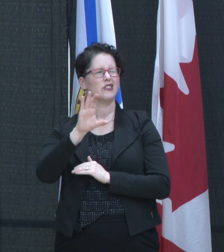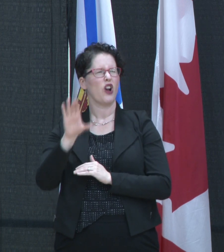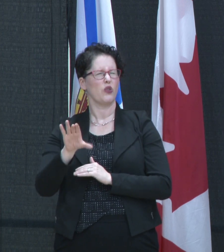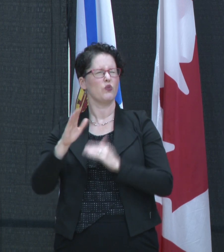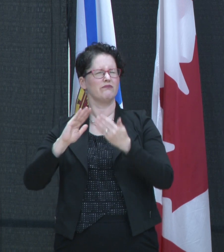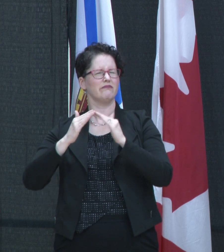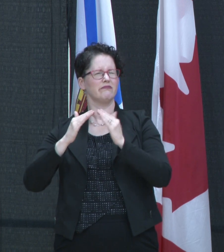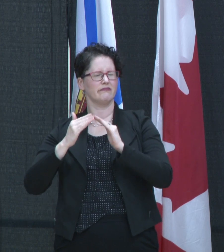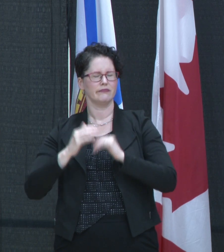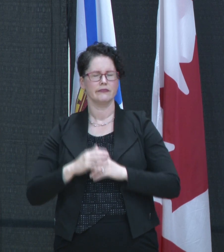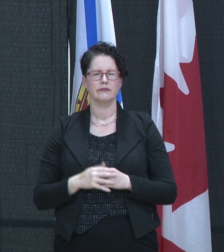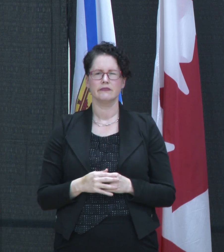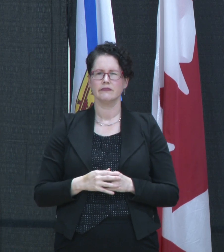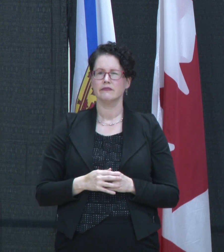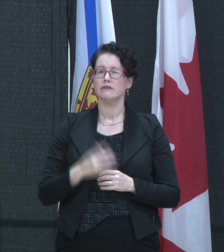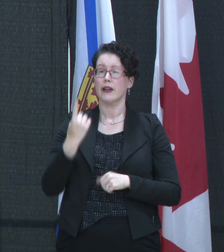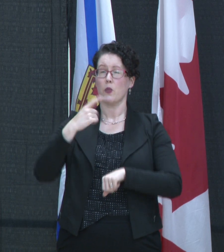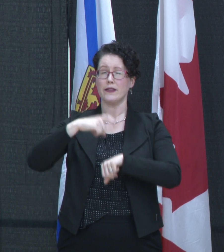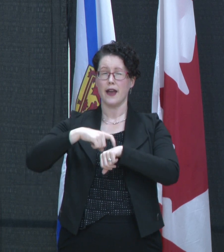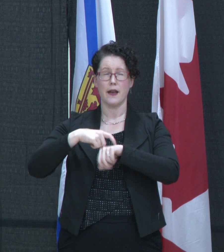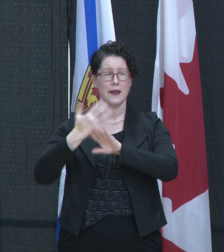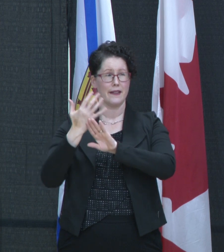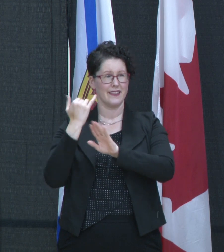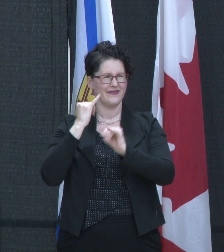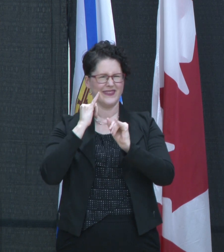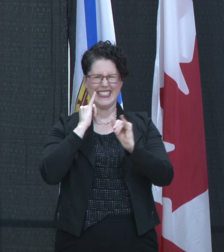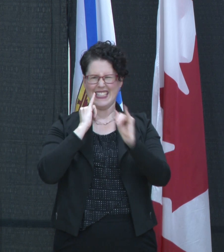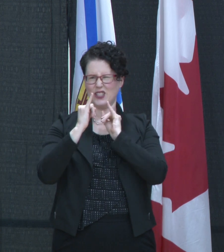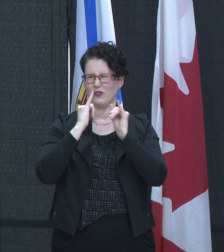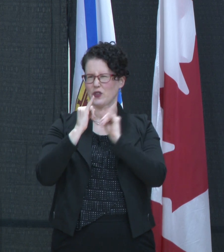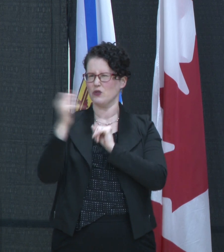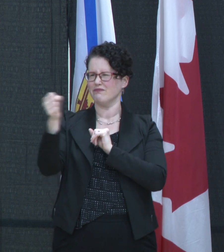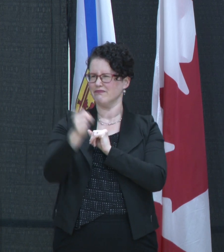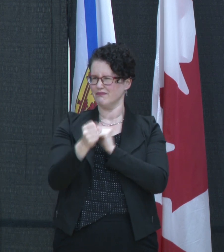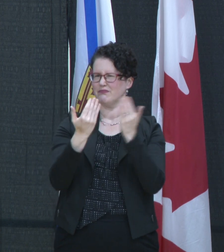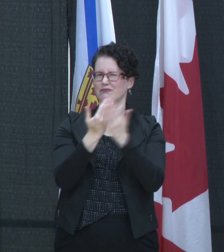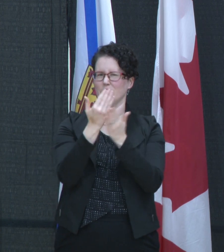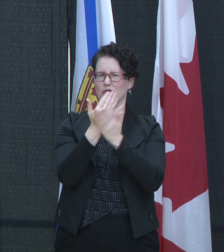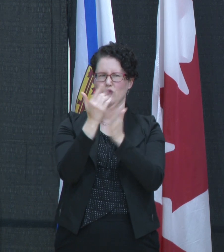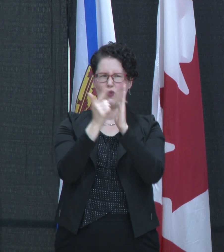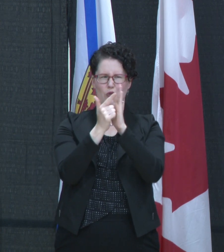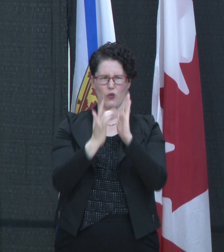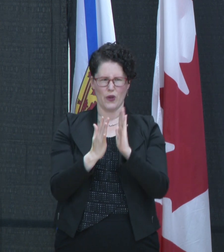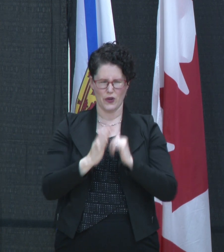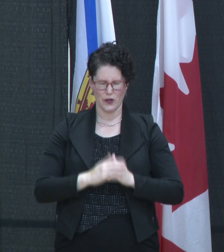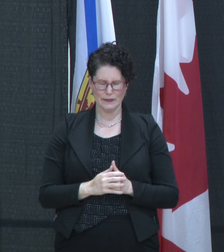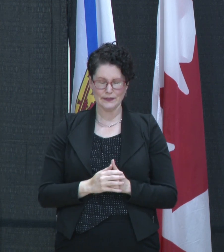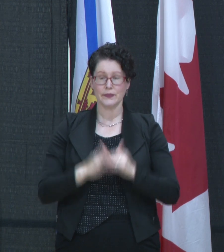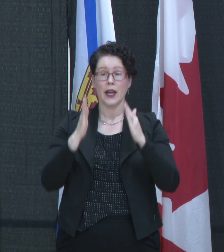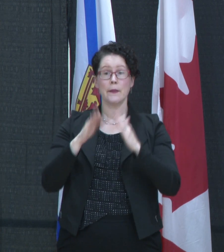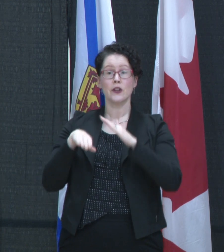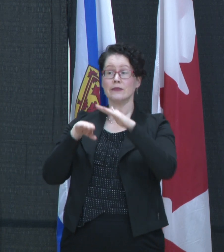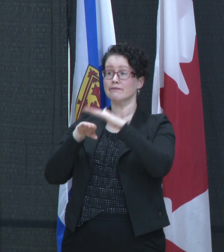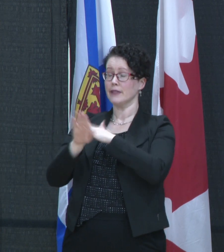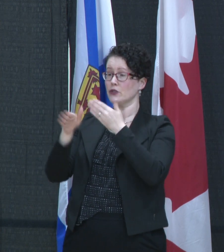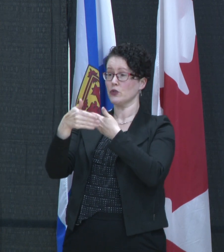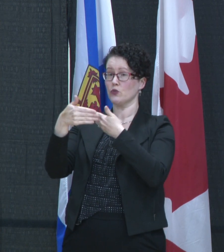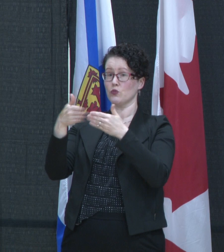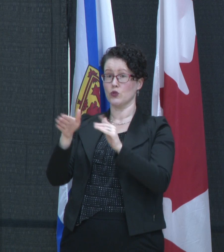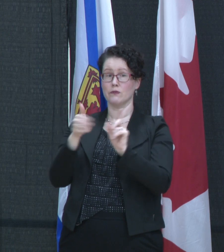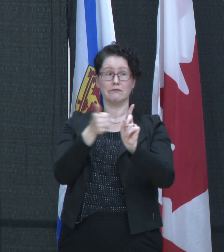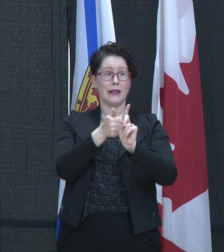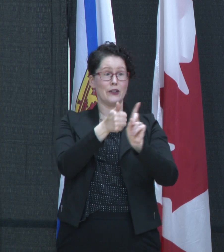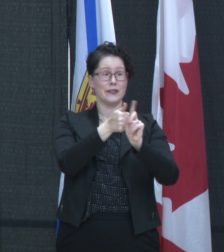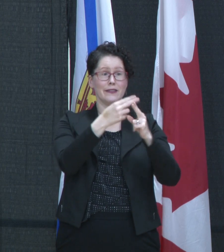vacant position in her department. And a candidate came into the interview room, and that candidate's name was Michelle.